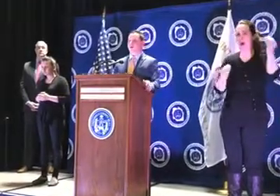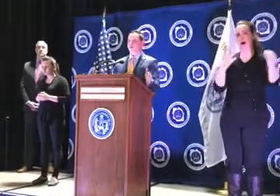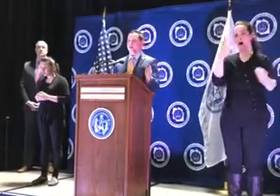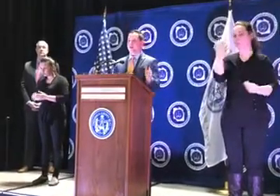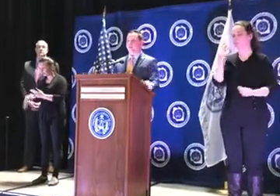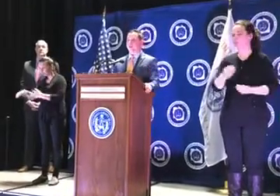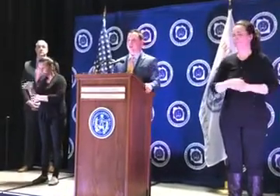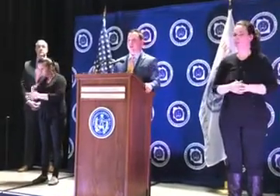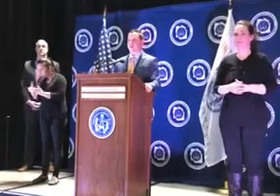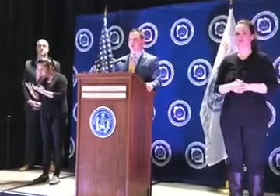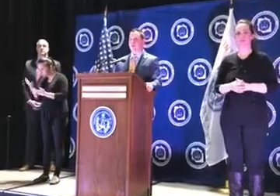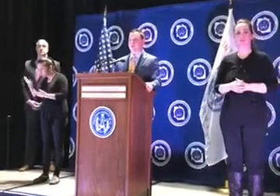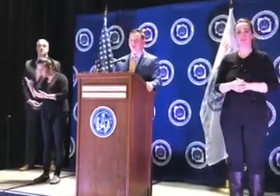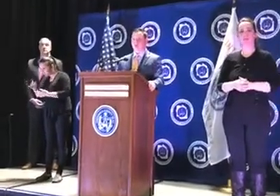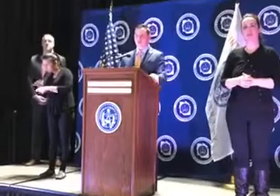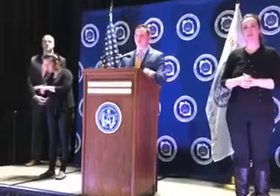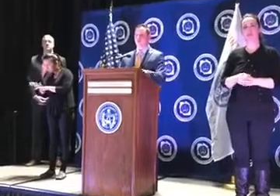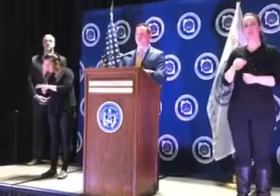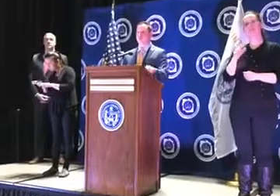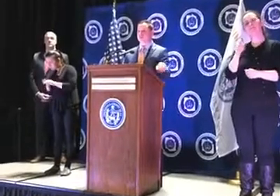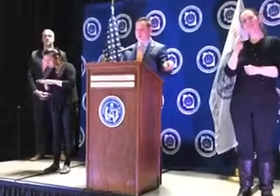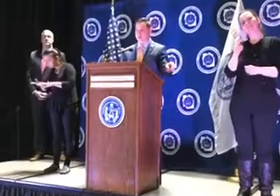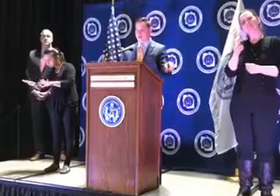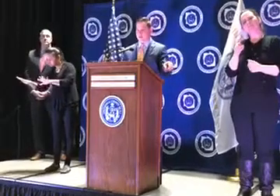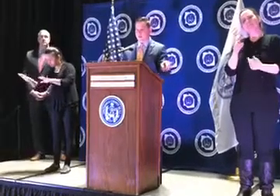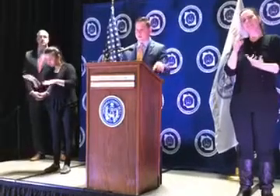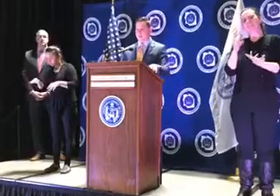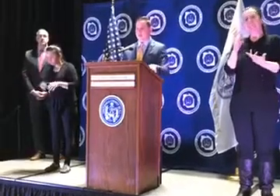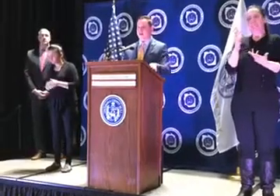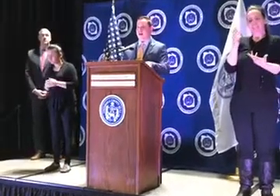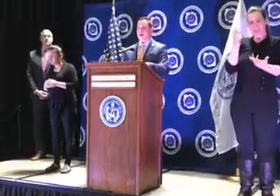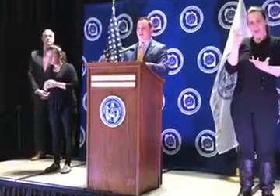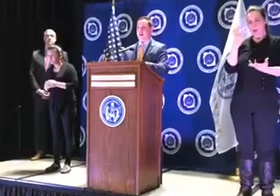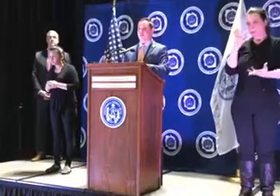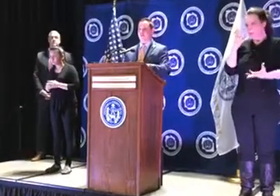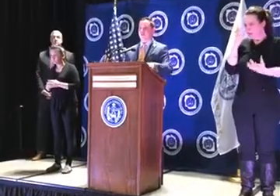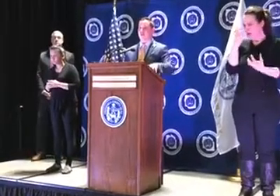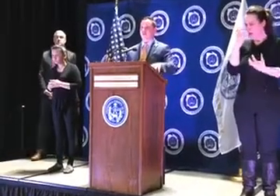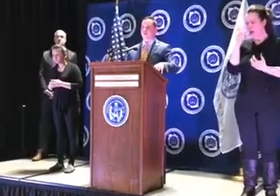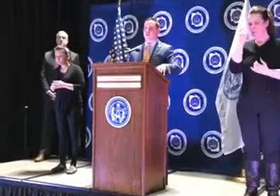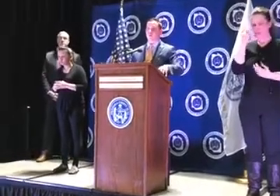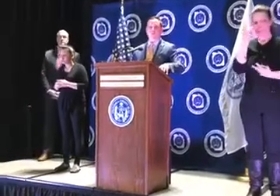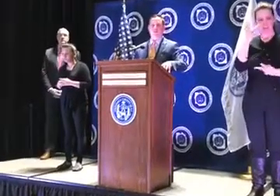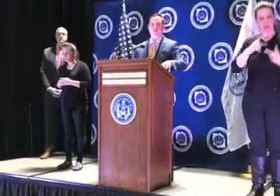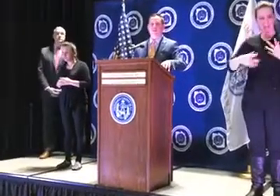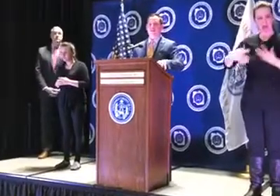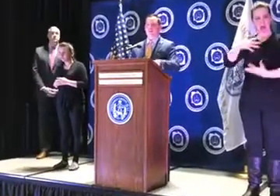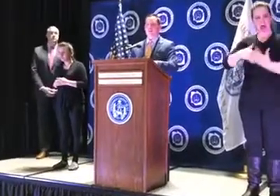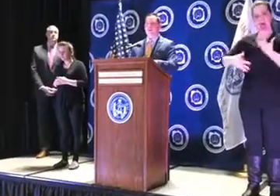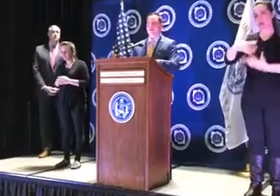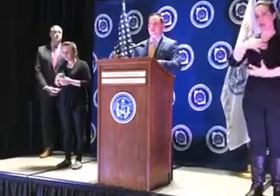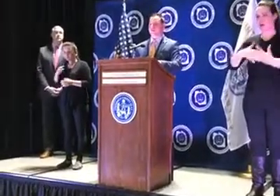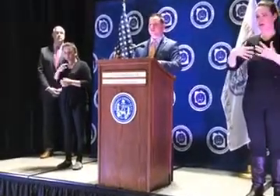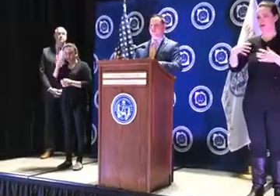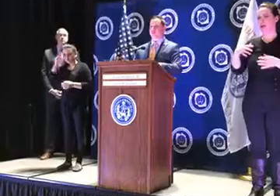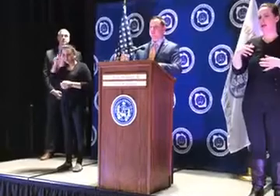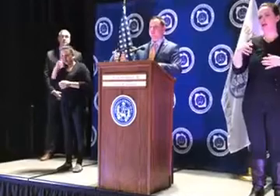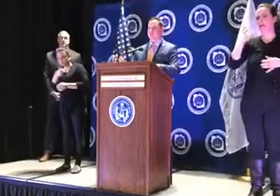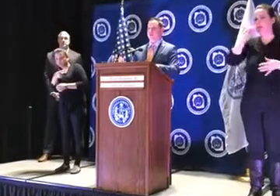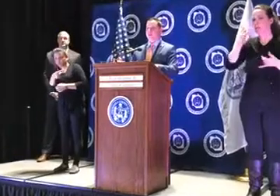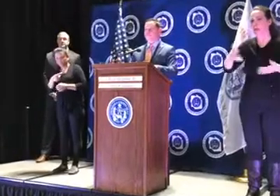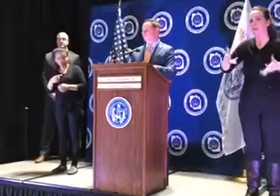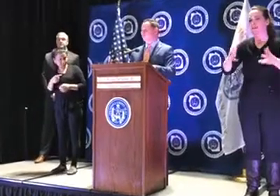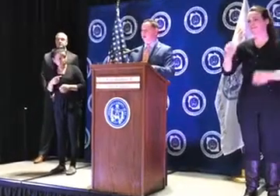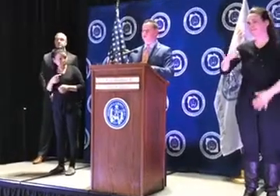It does. It really does. If you're sick, you need to stay home. That was where we started with this. And as you go through